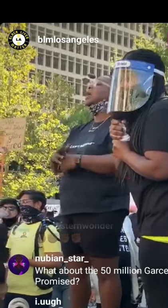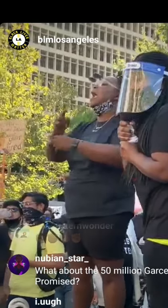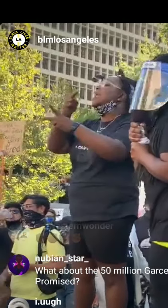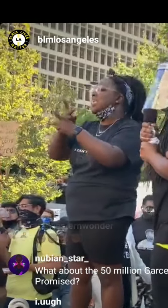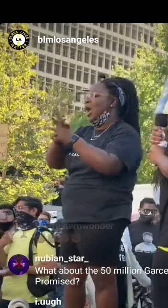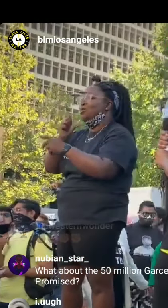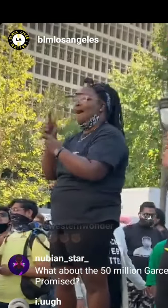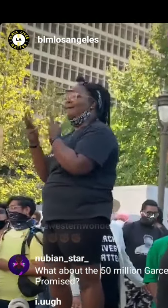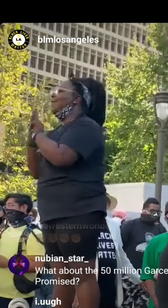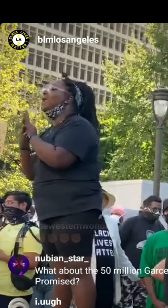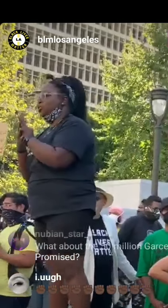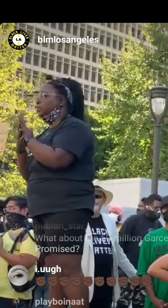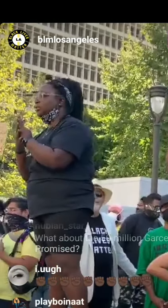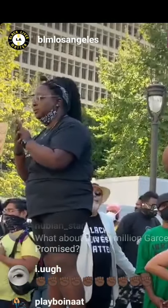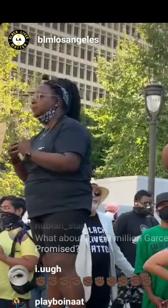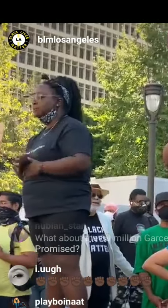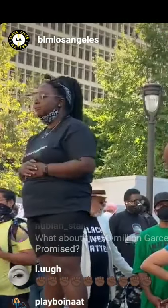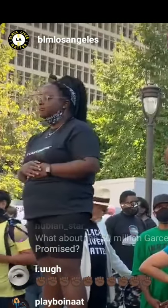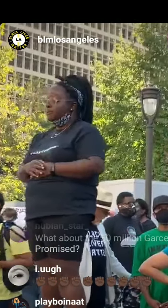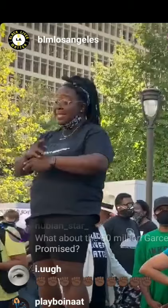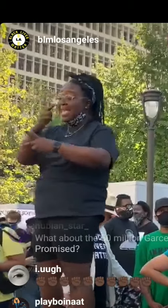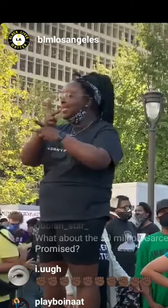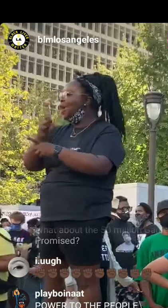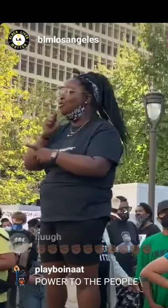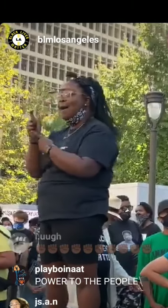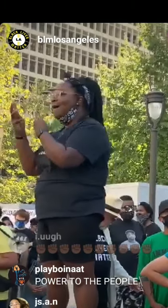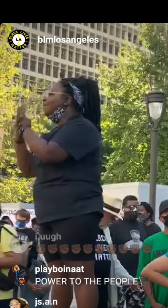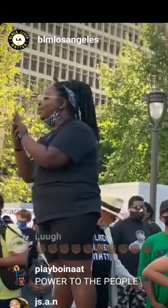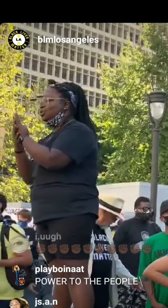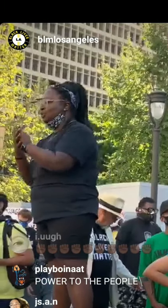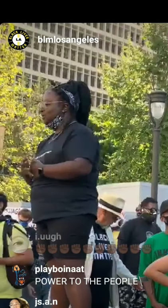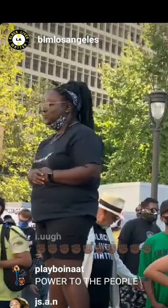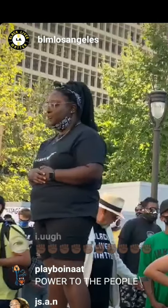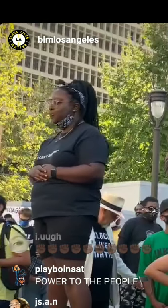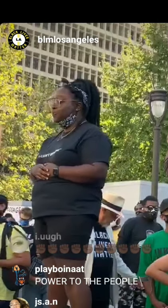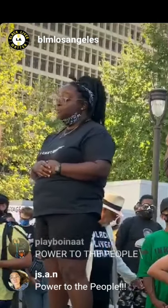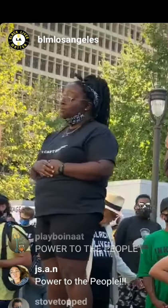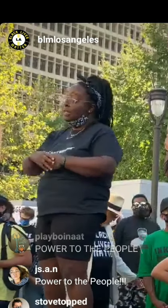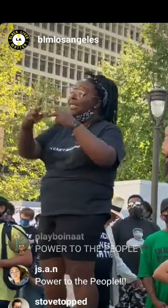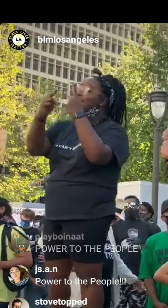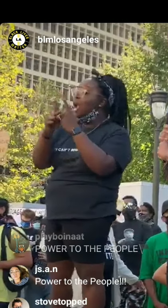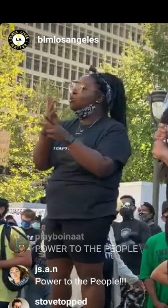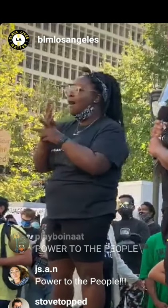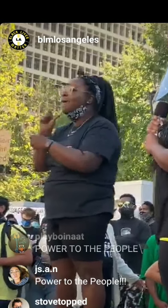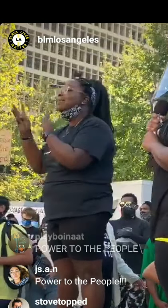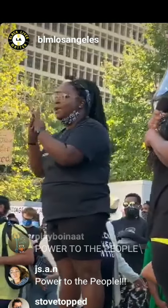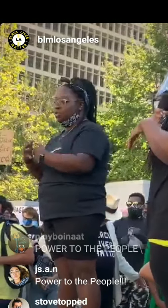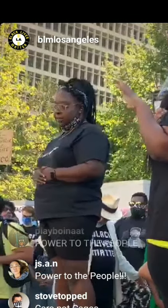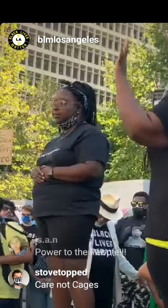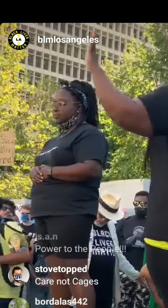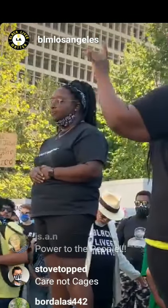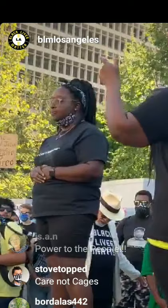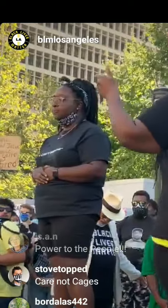Care, not cages. Care, not cages. Care, not cages. Care, not cages. Care, not cages. Care,